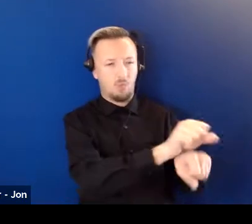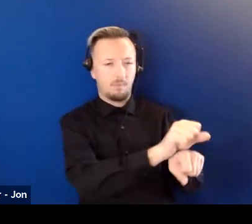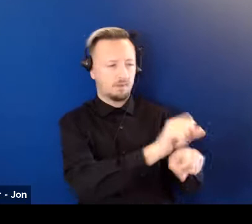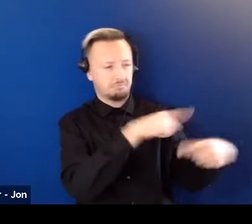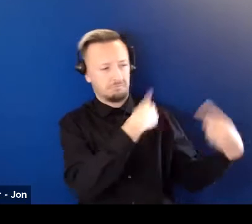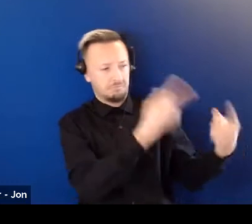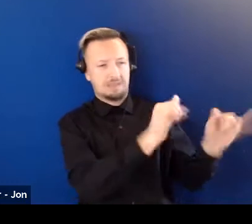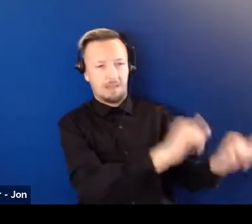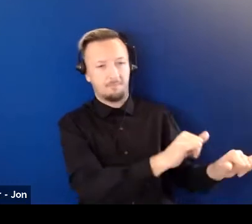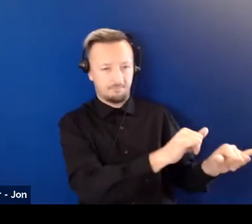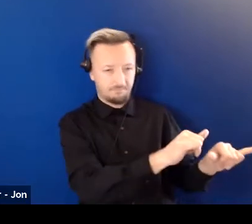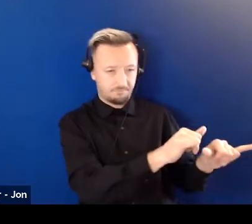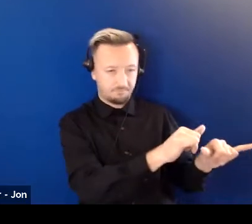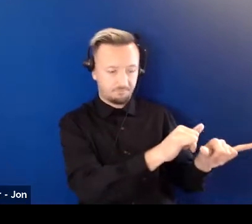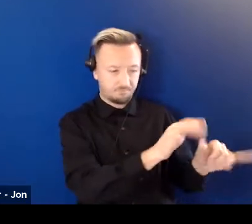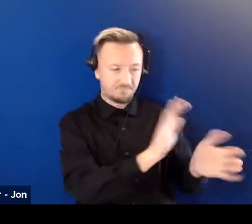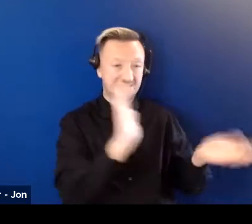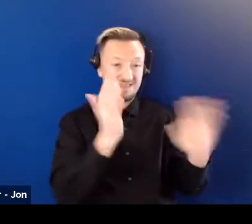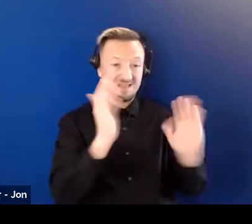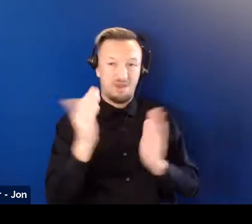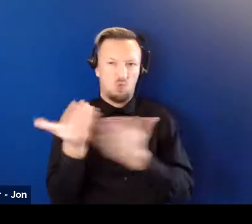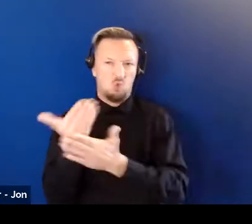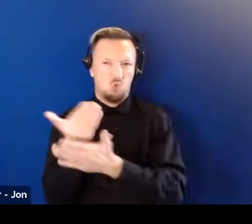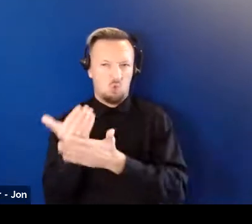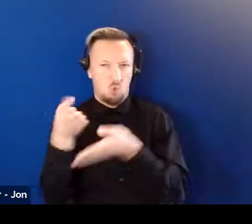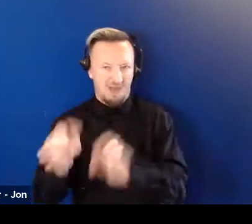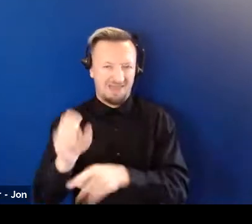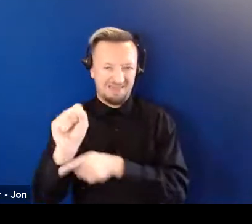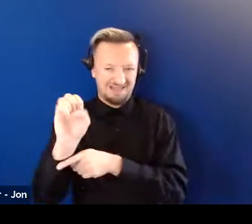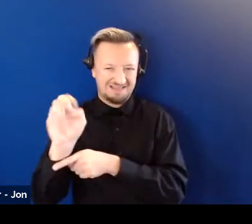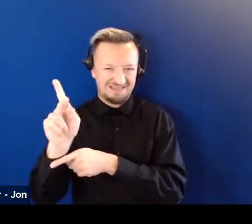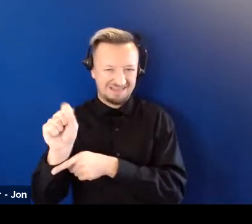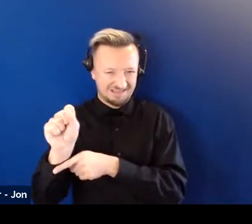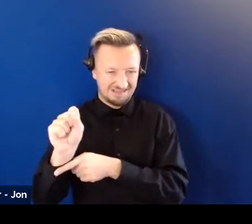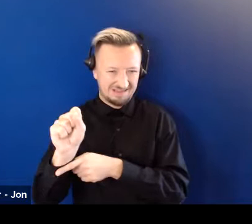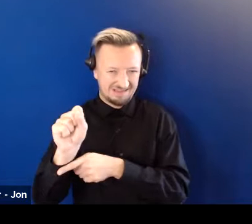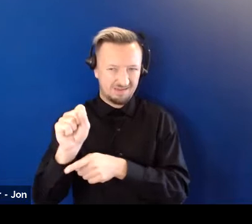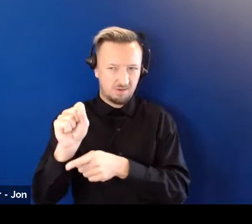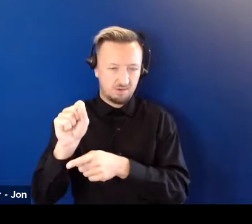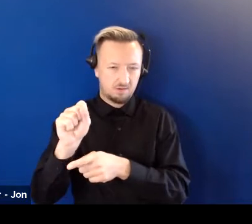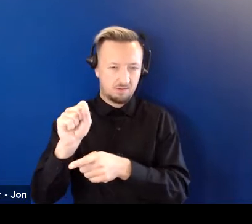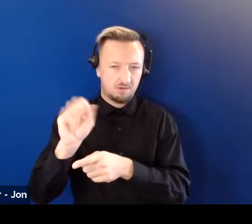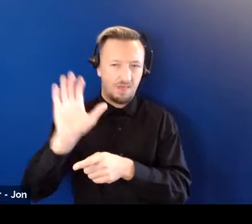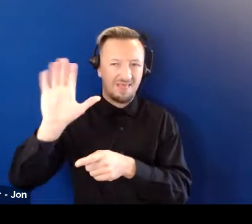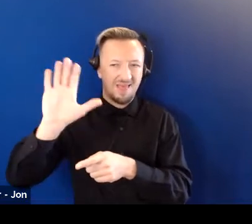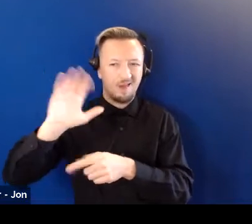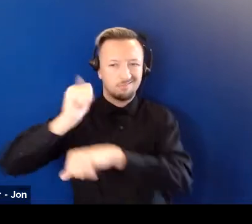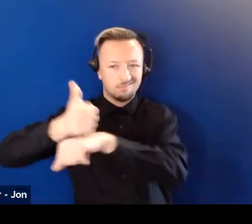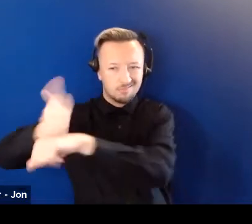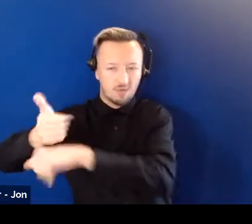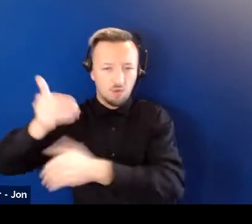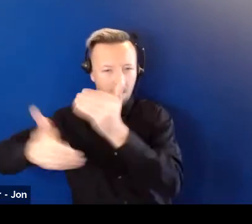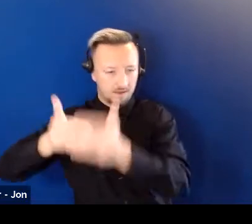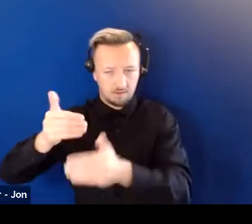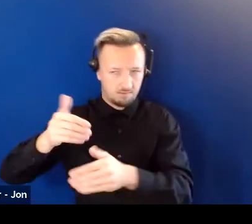doing the intervention, which is this new way, the SEEKS way of doing some of the grant processes. So we had to